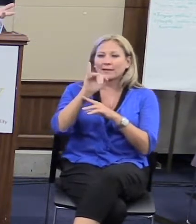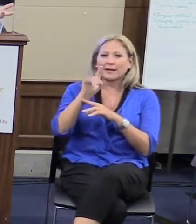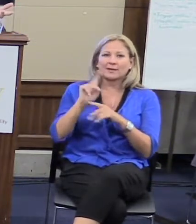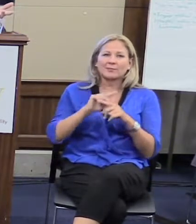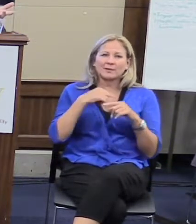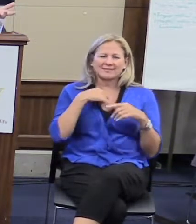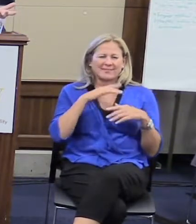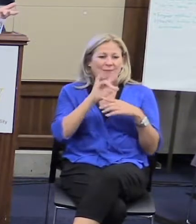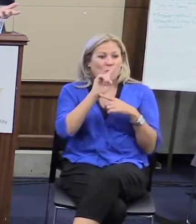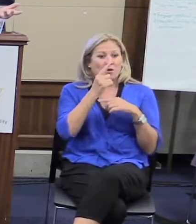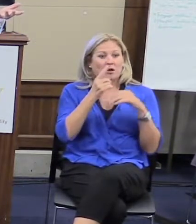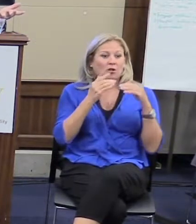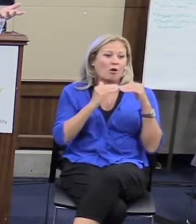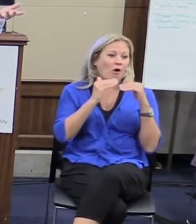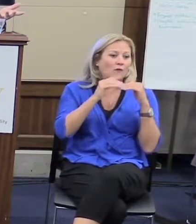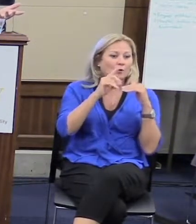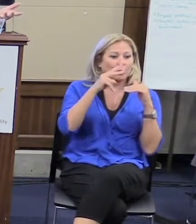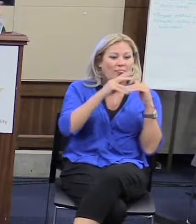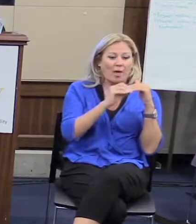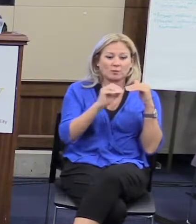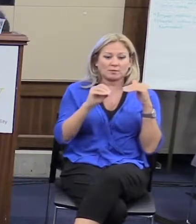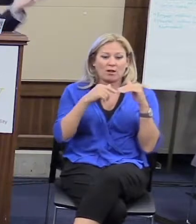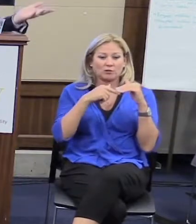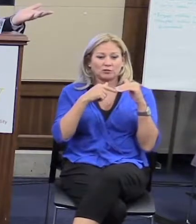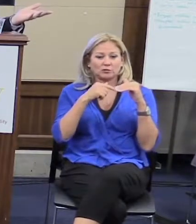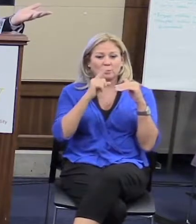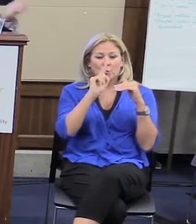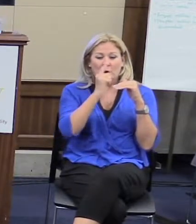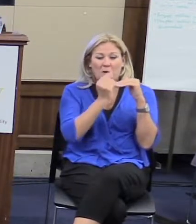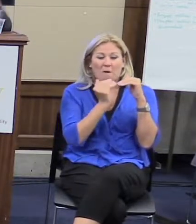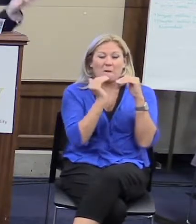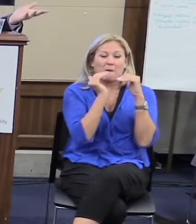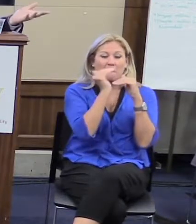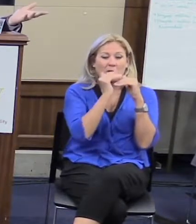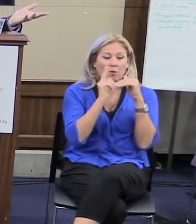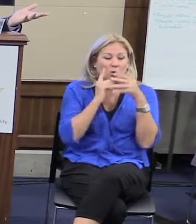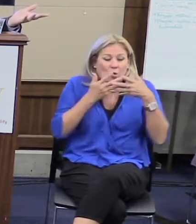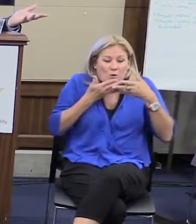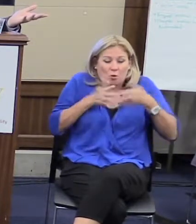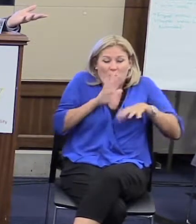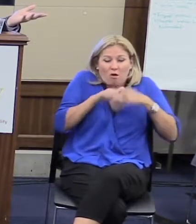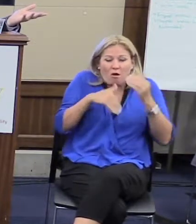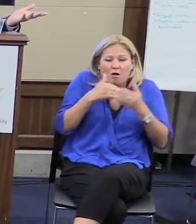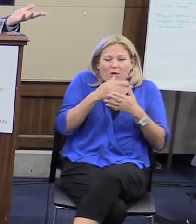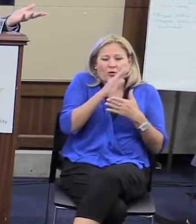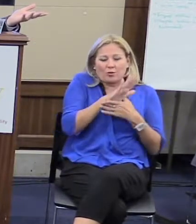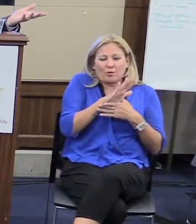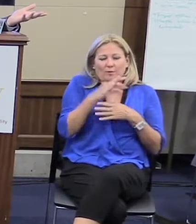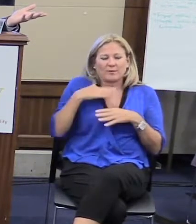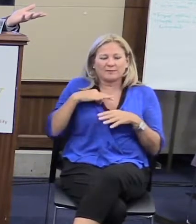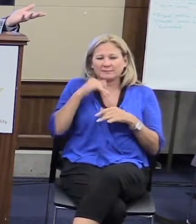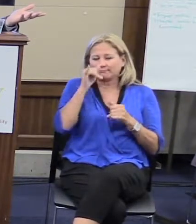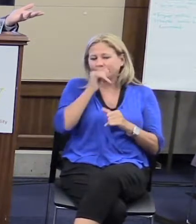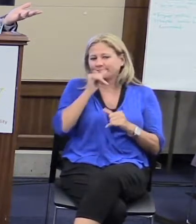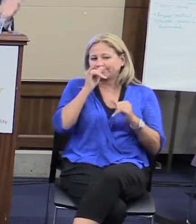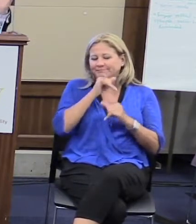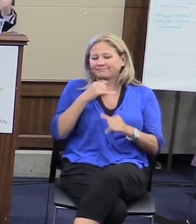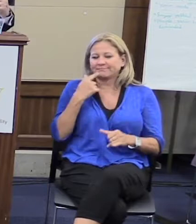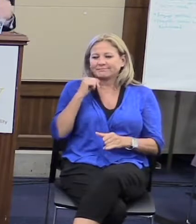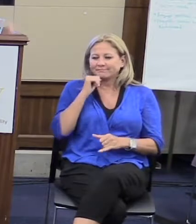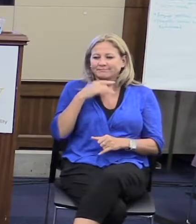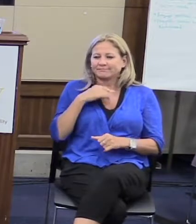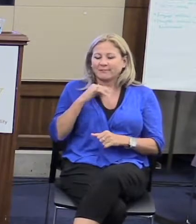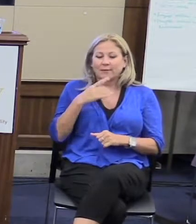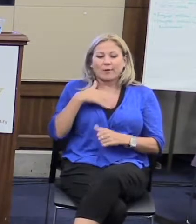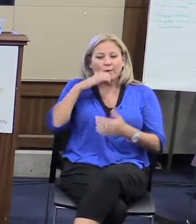than $2,000 in your bank account, then you're out of luck. You lose all of your benefits until you get them reinstated. So